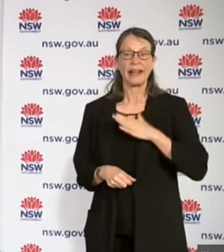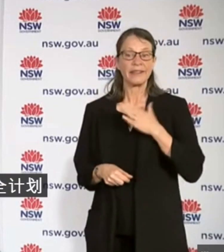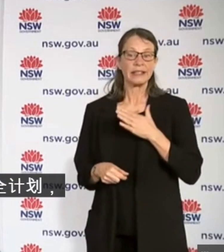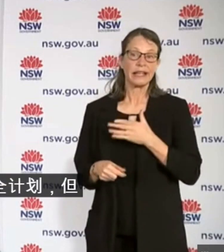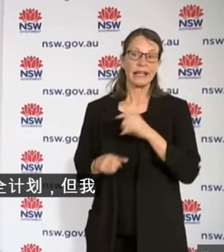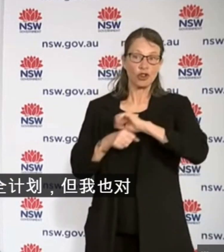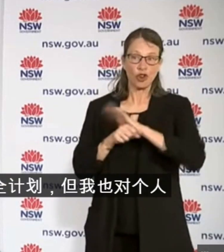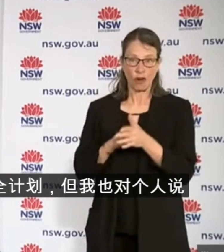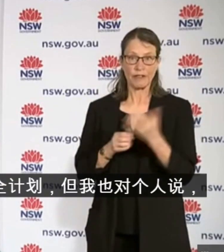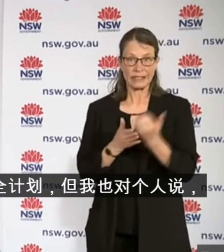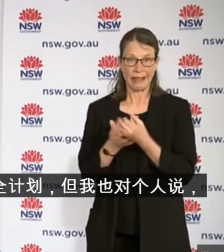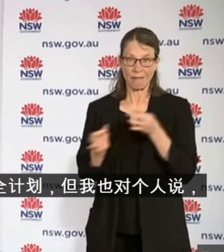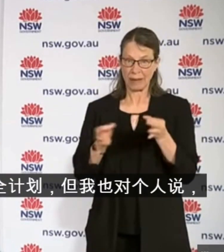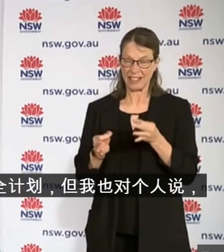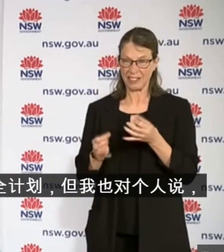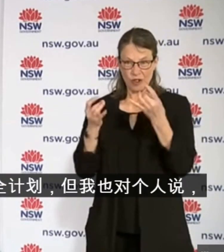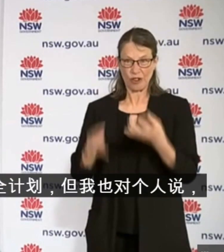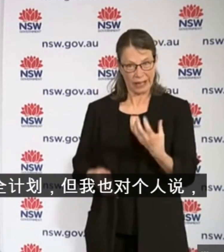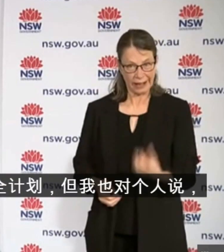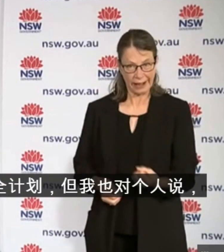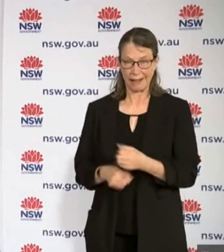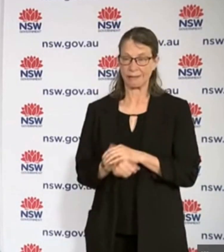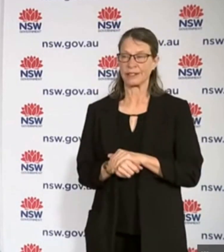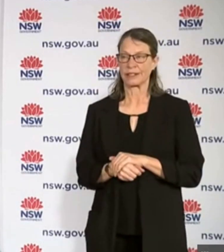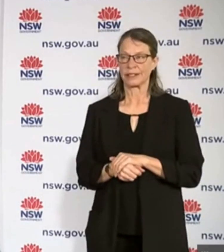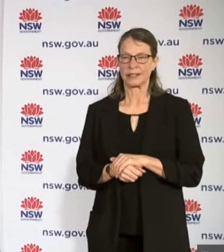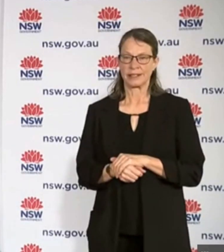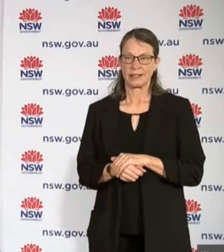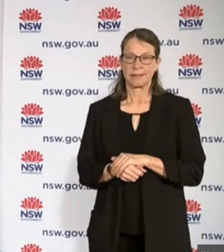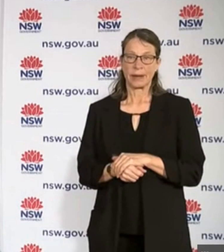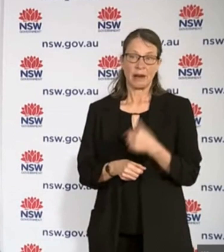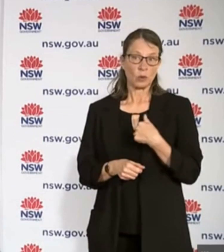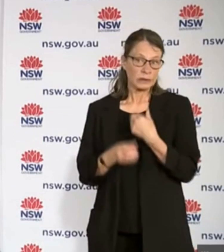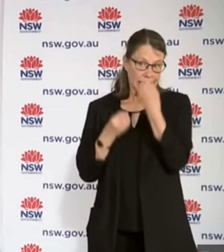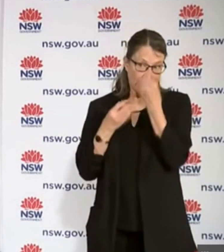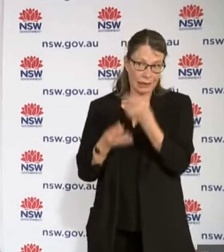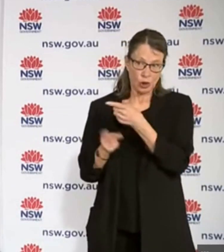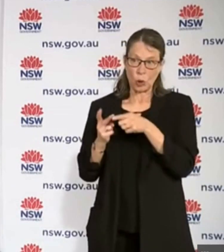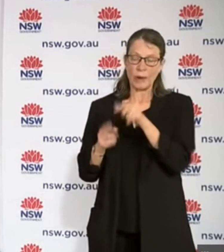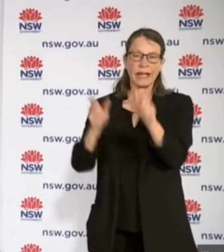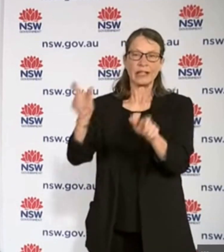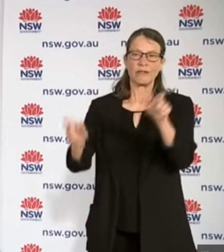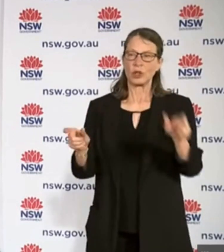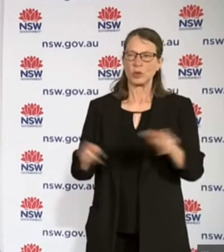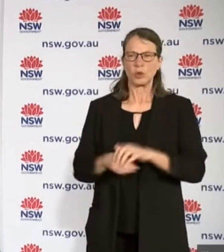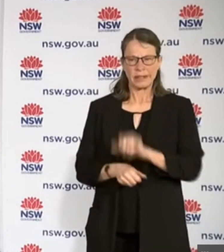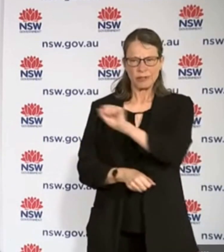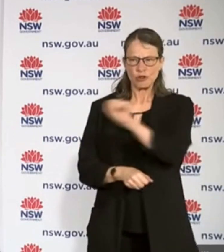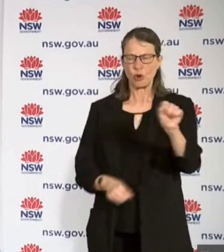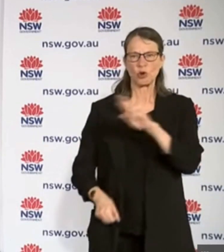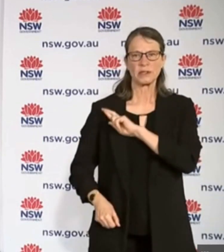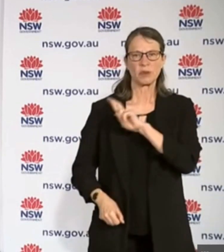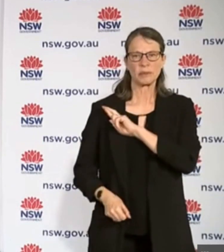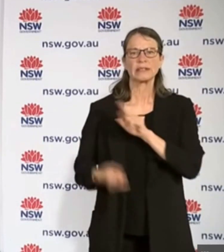to. But I also say to individuals, please know that the onus is on you to also maintain good social